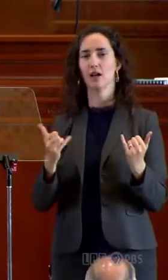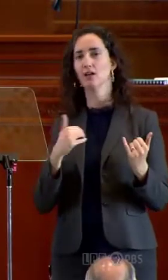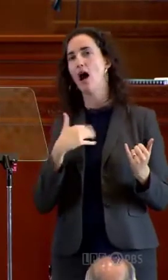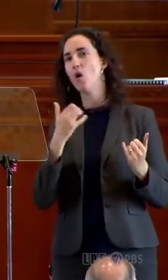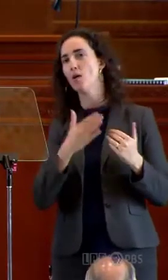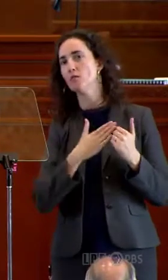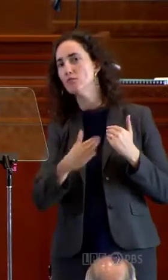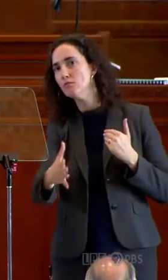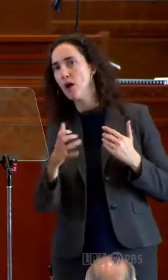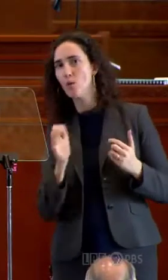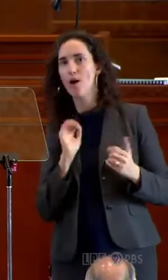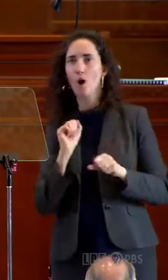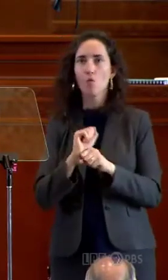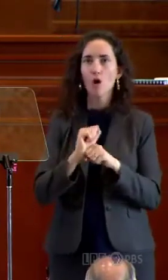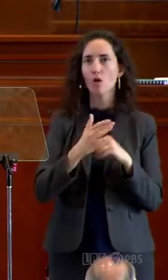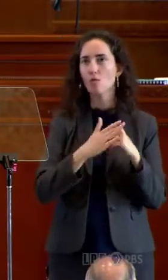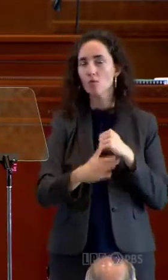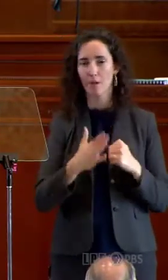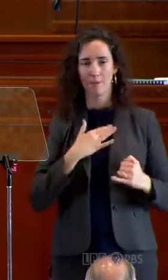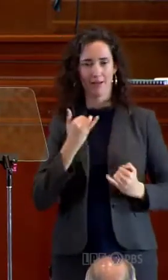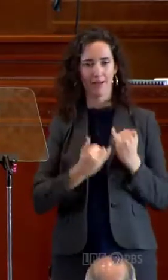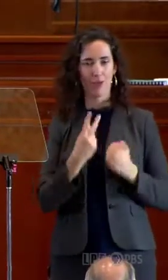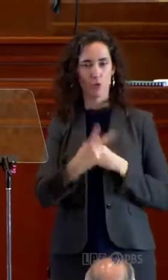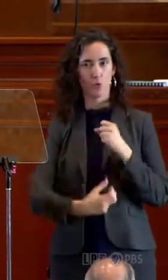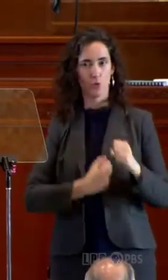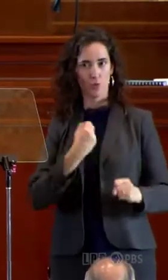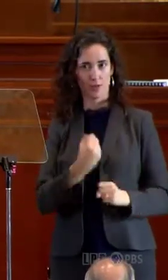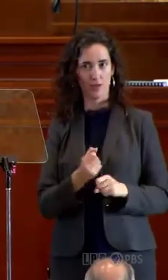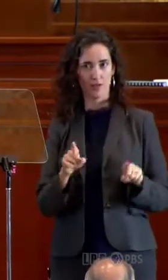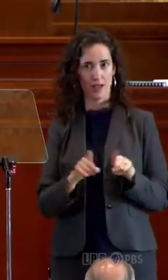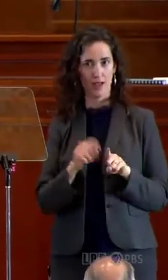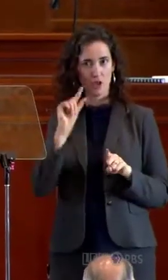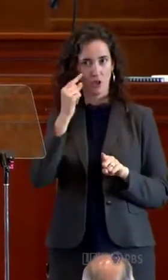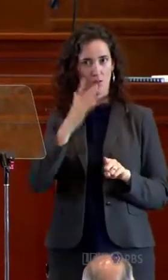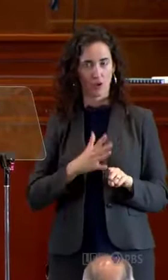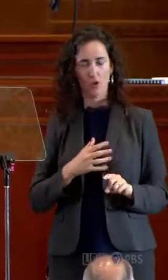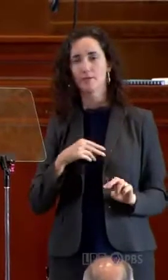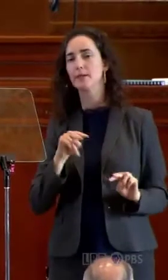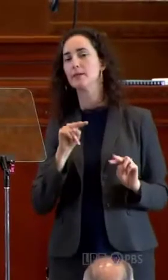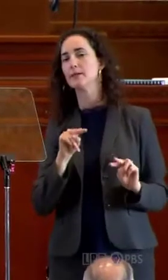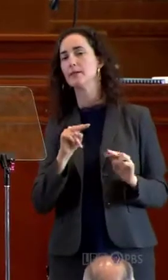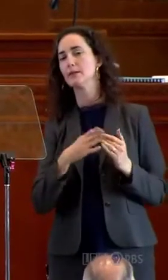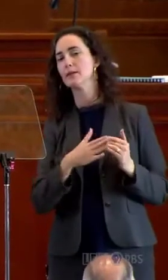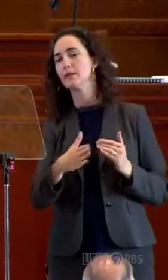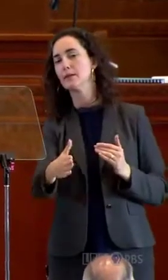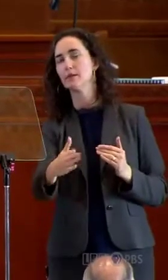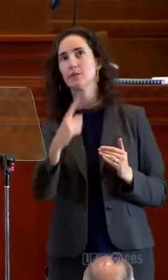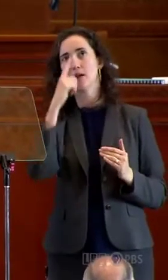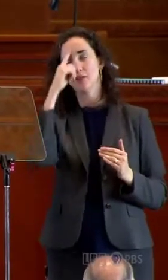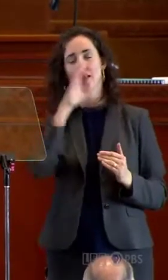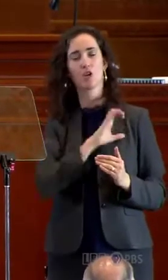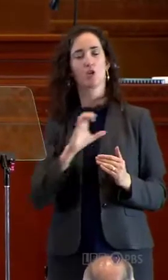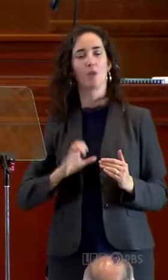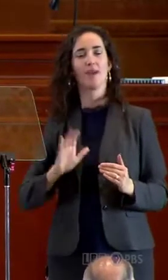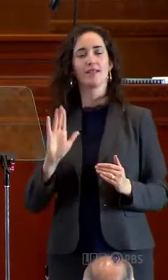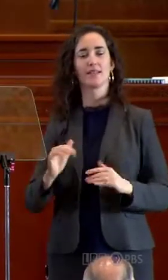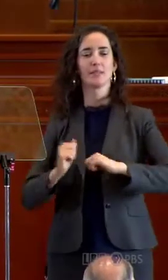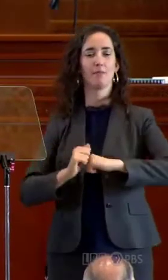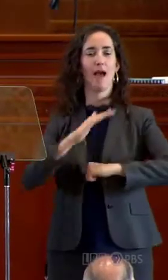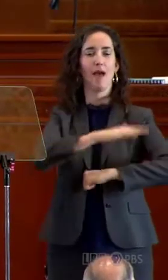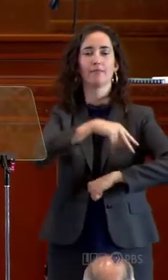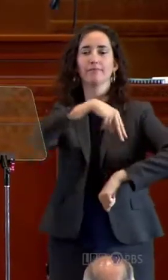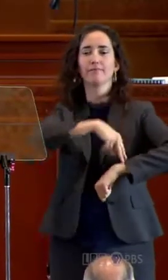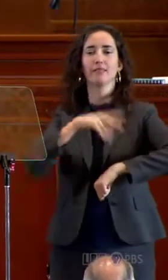us to accomplish together in the last 2 years of this term, I am drawn to Christ's Sermon on the Mount and